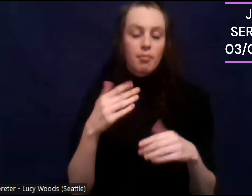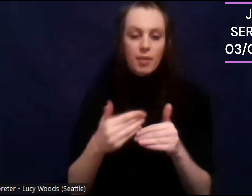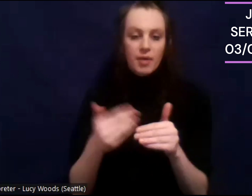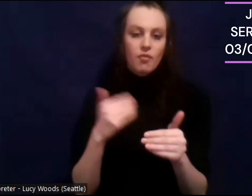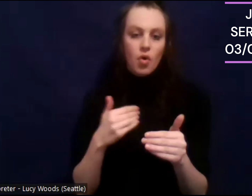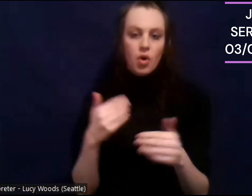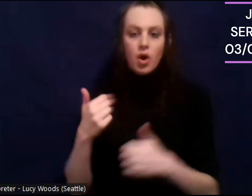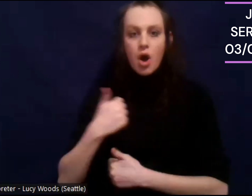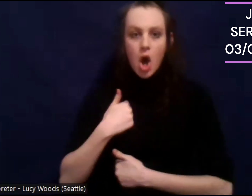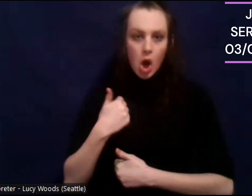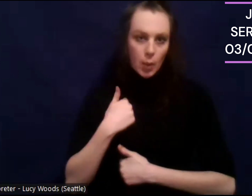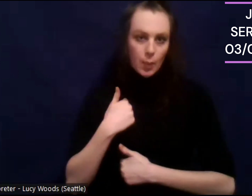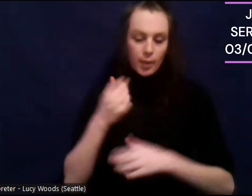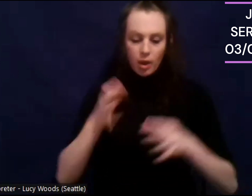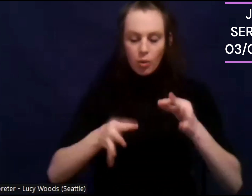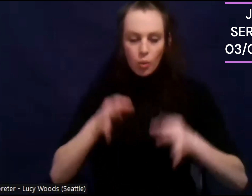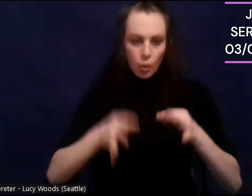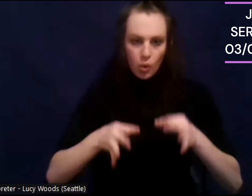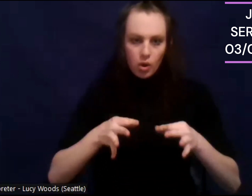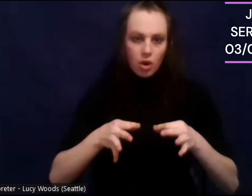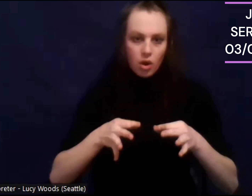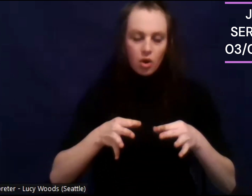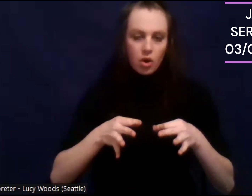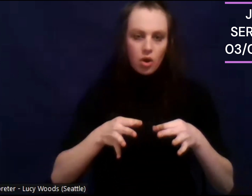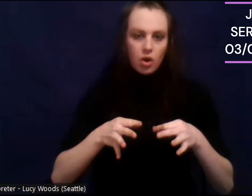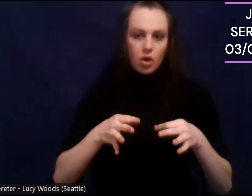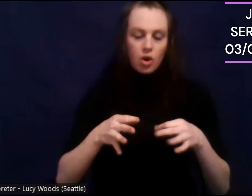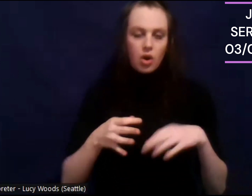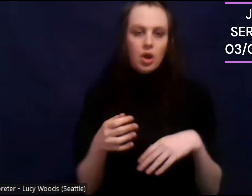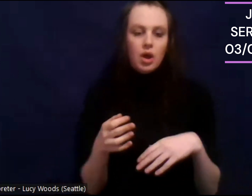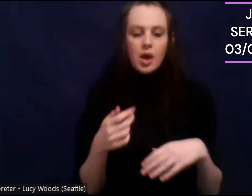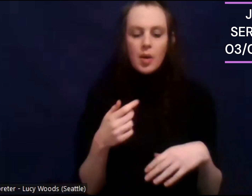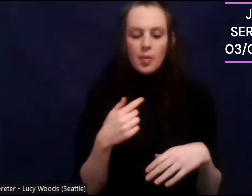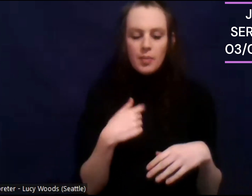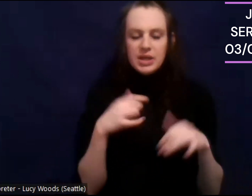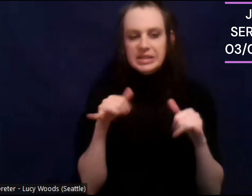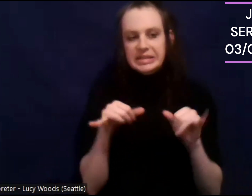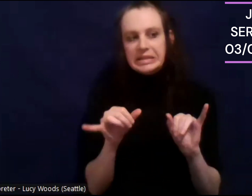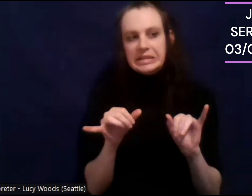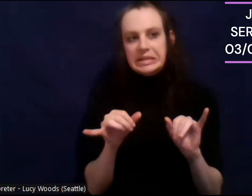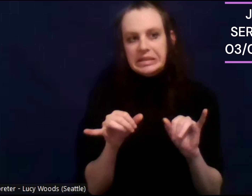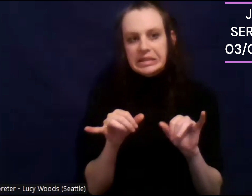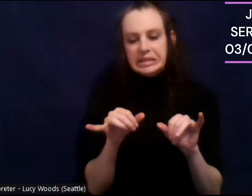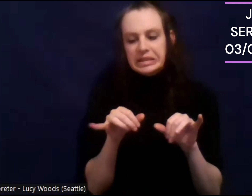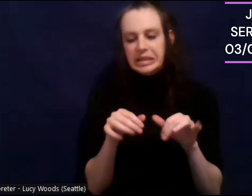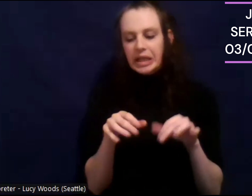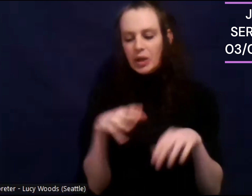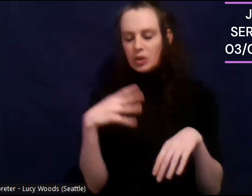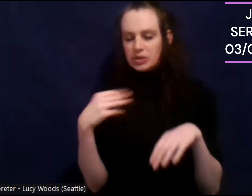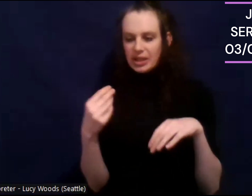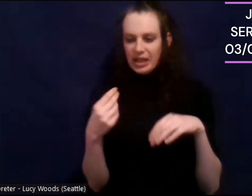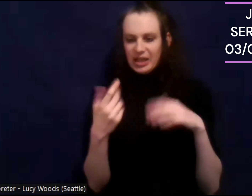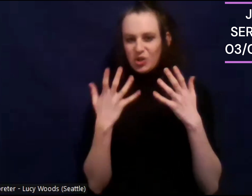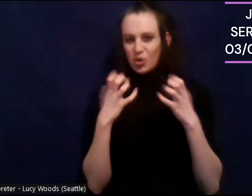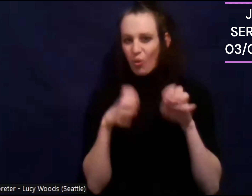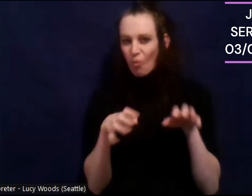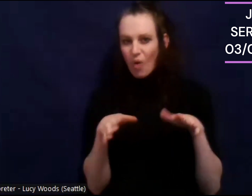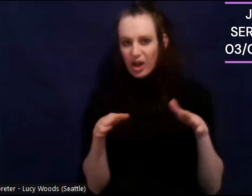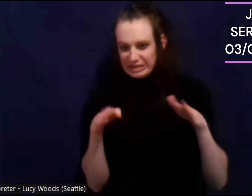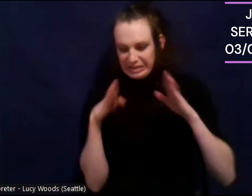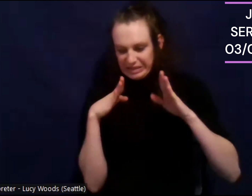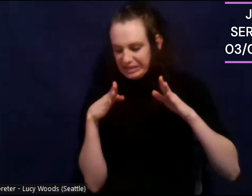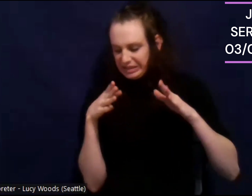man. I started, hanging around the fringes, not putting my hand out, not introducing myself, just trying to get this deal